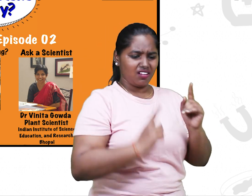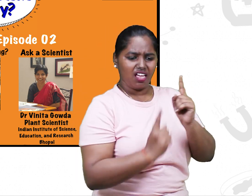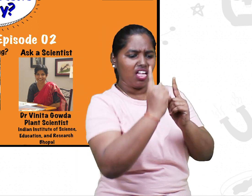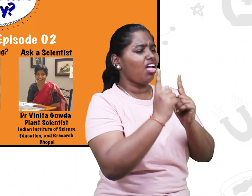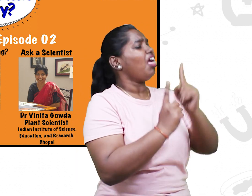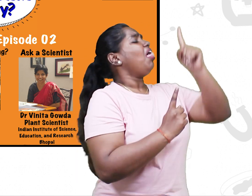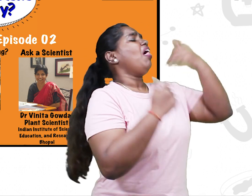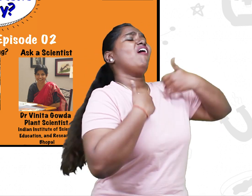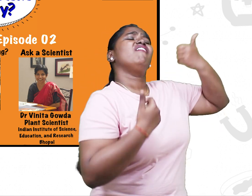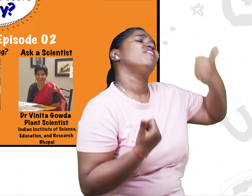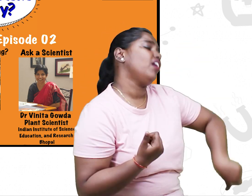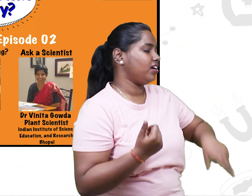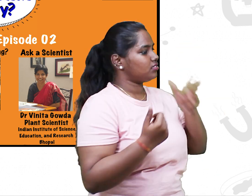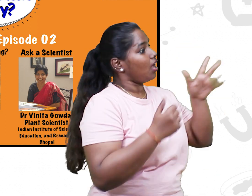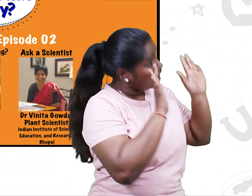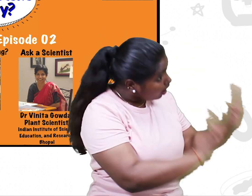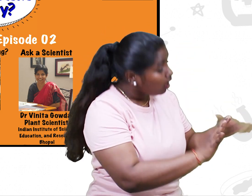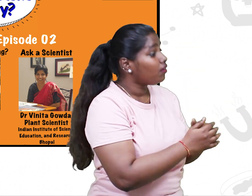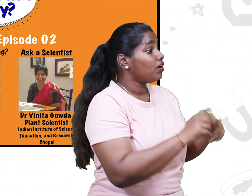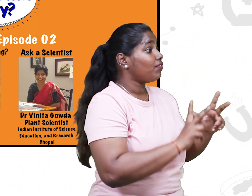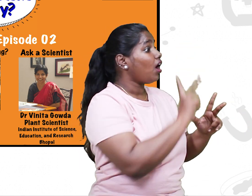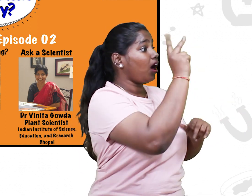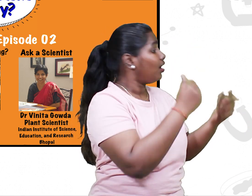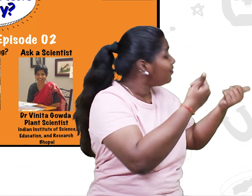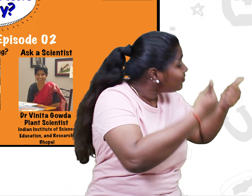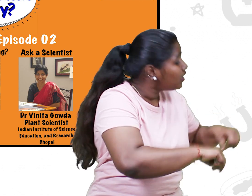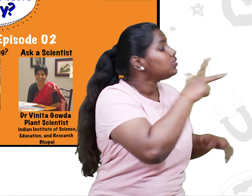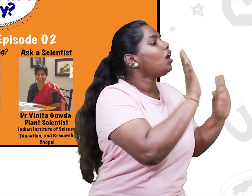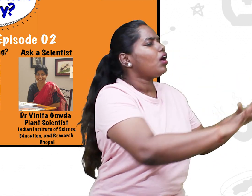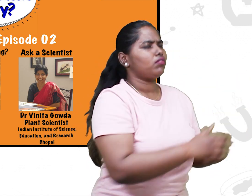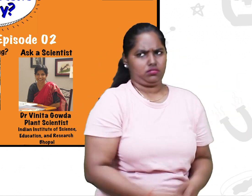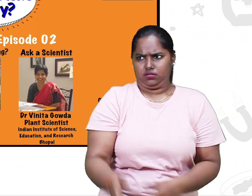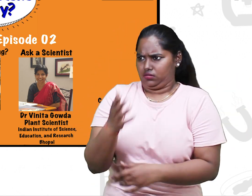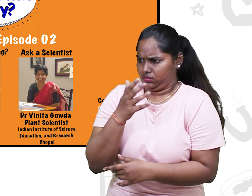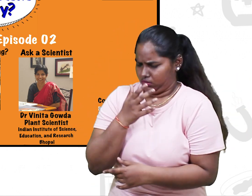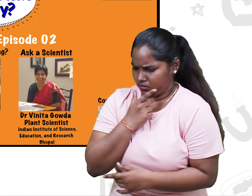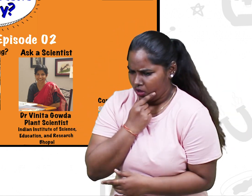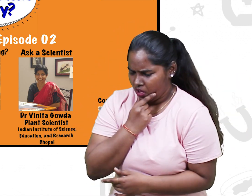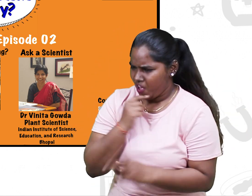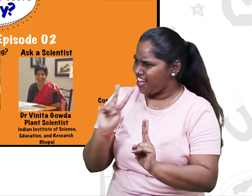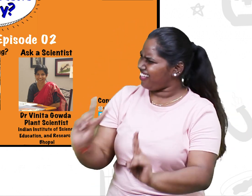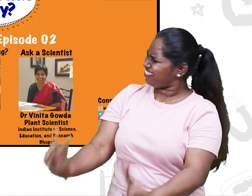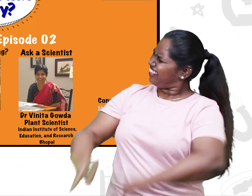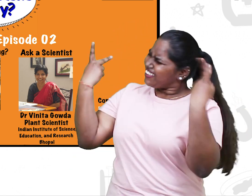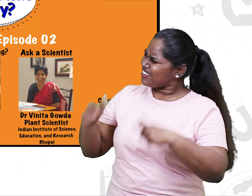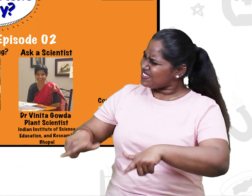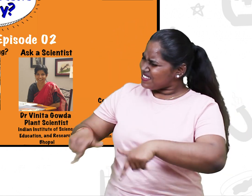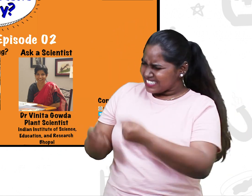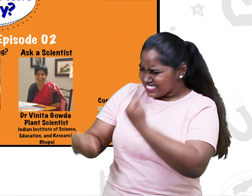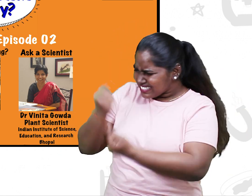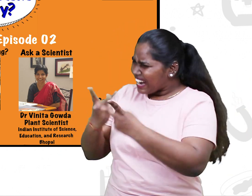neighbor. Let's not waste precious resources trying to grow any taller. oh wow, plants are very clever.